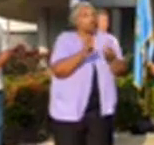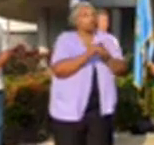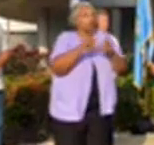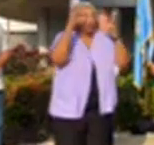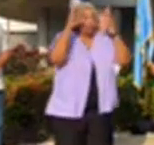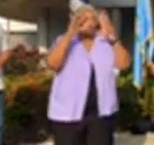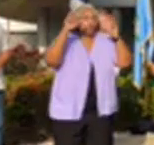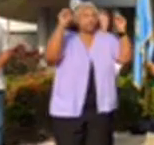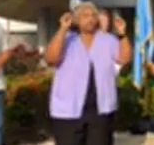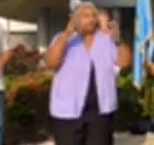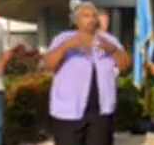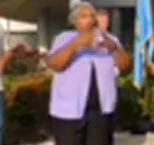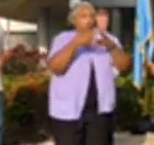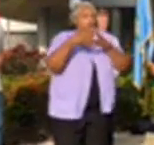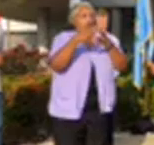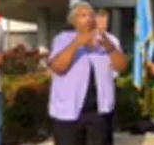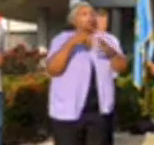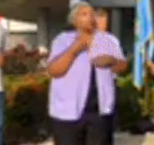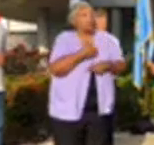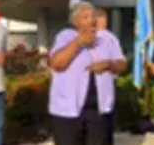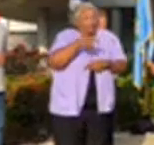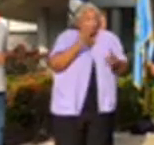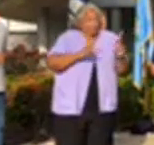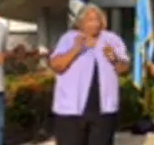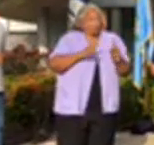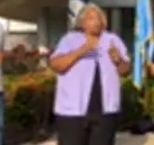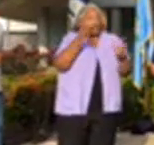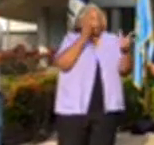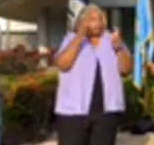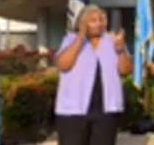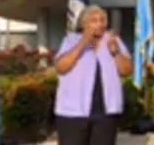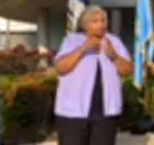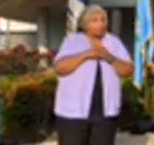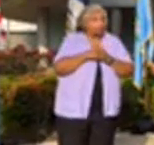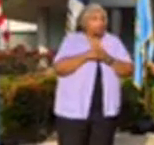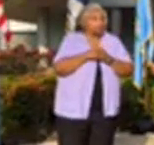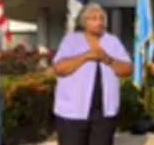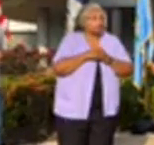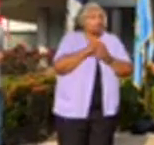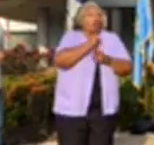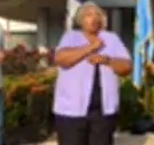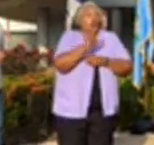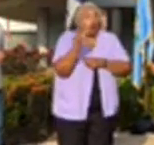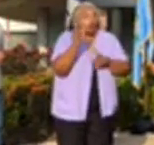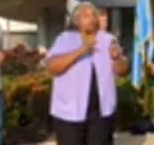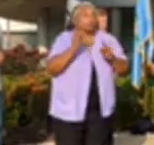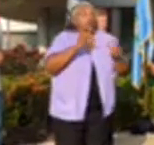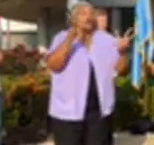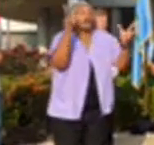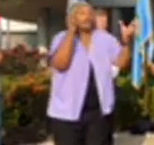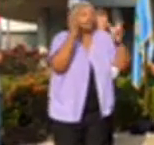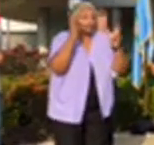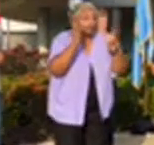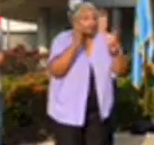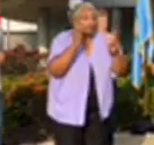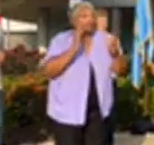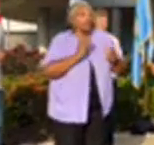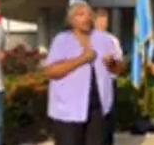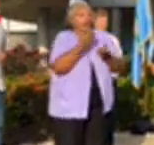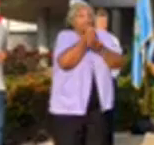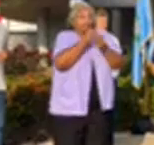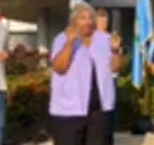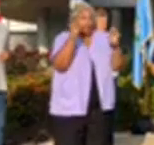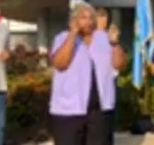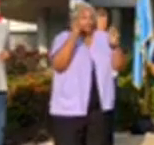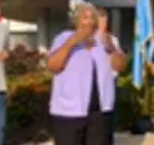of the United States. We need people to listen, all of our people to listen to our safety leaders,